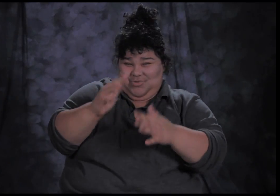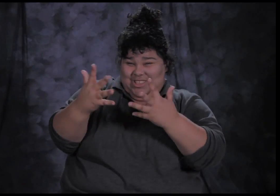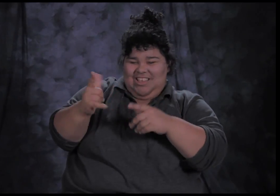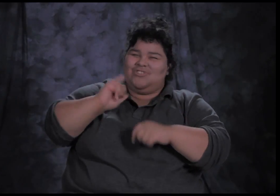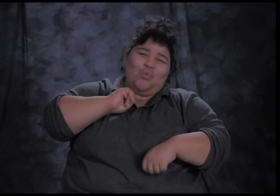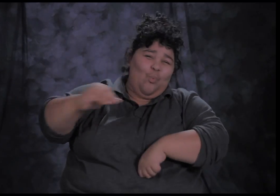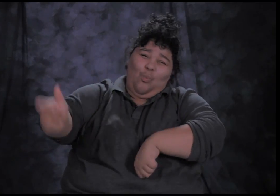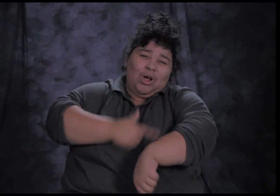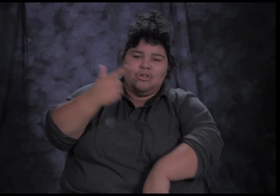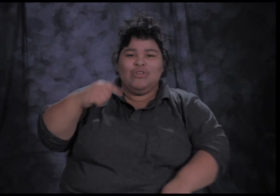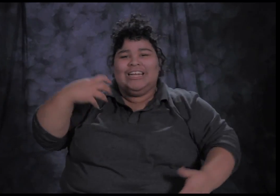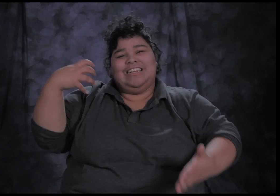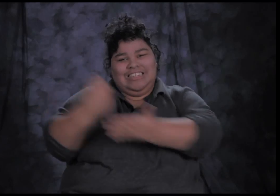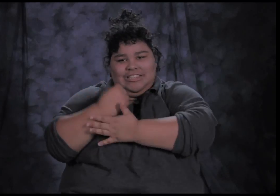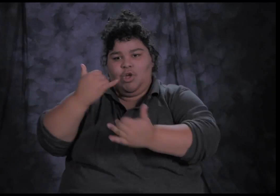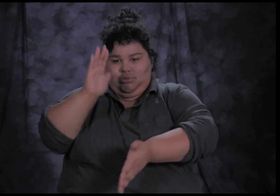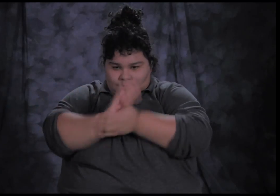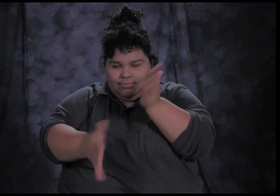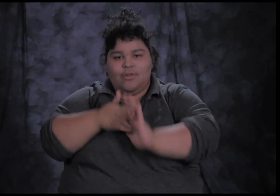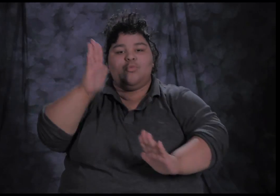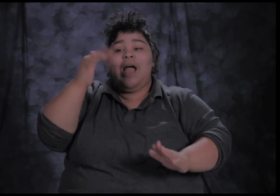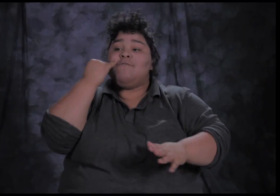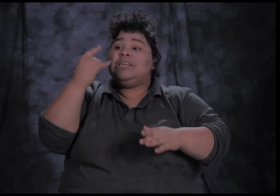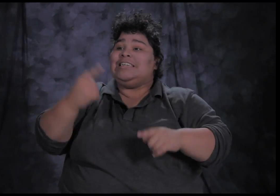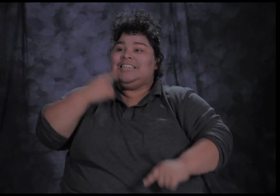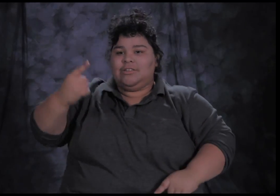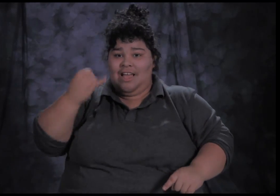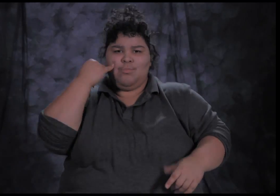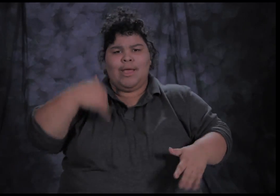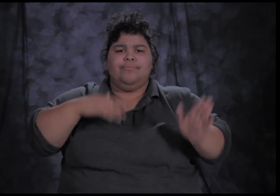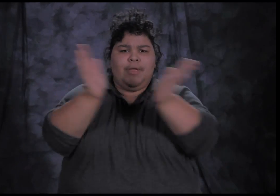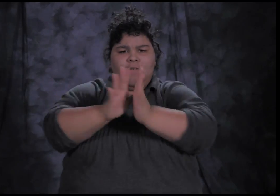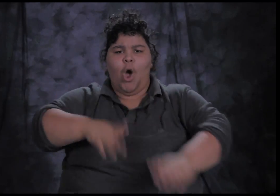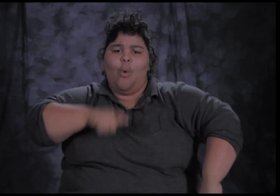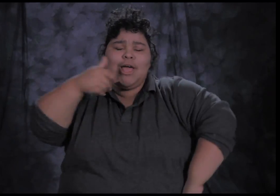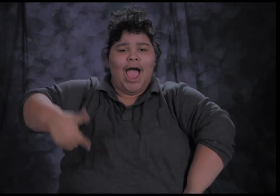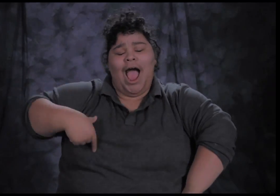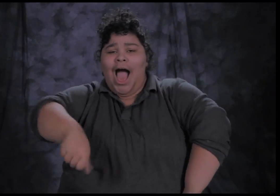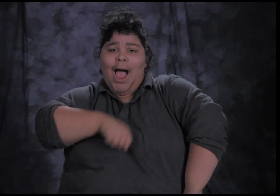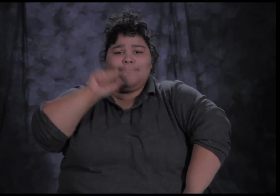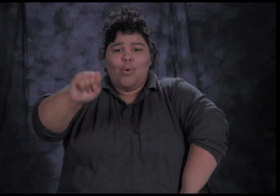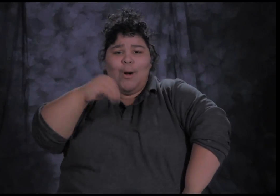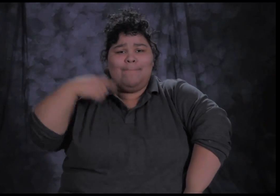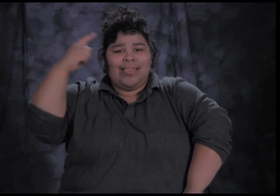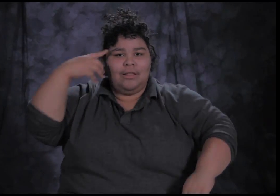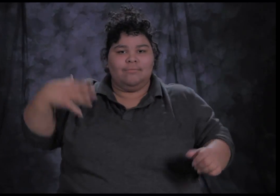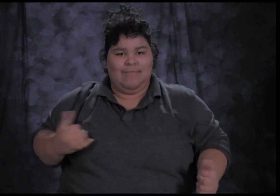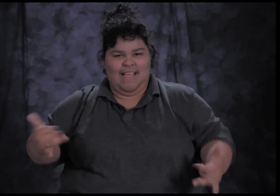Start now. I think if you just embrace it and say, yes, I have a mental health diagnosis. I've